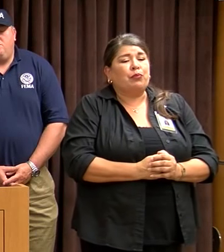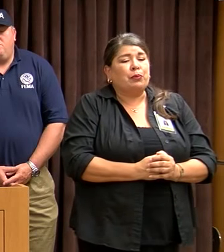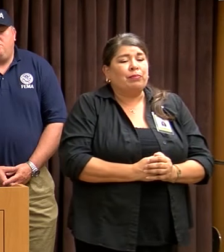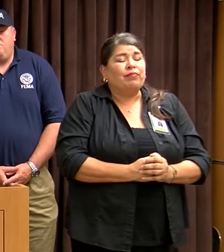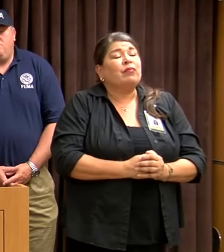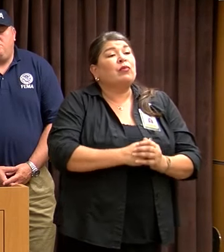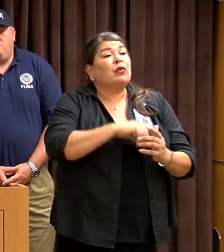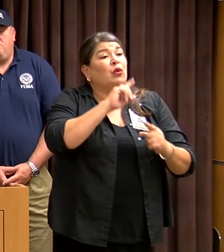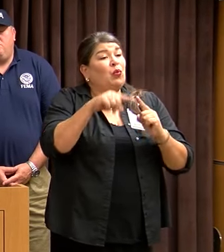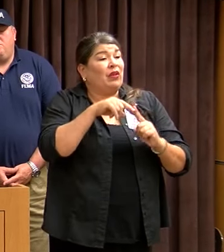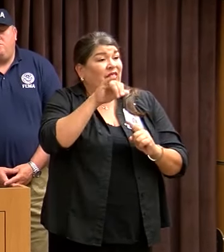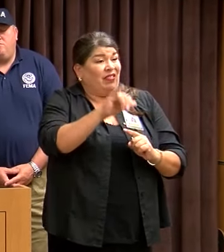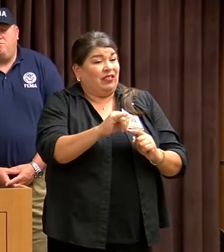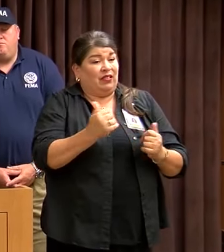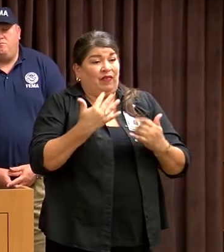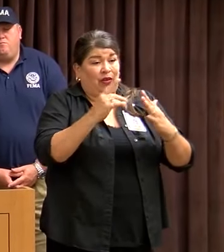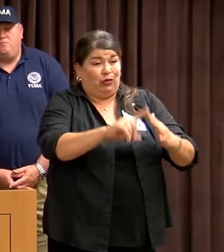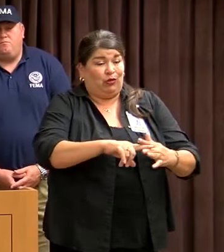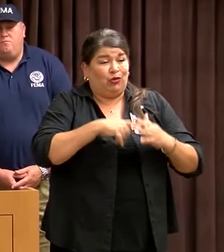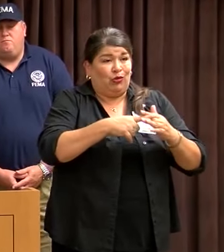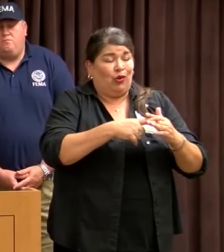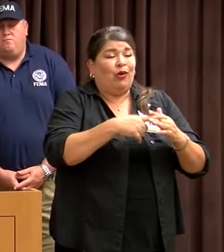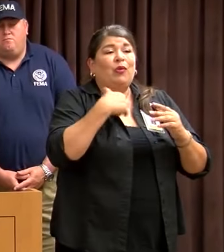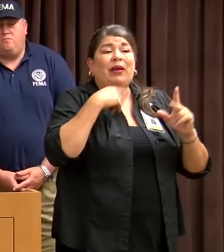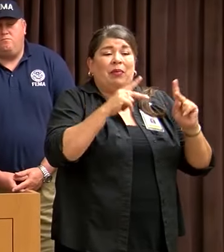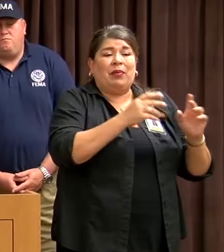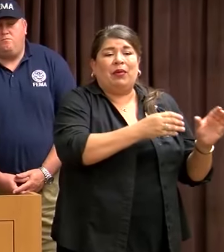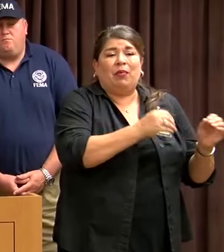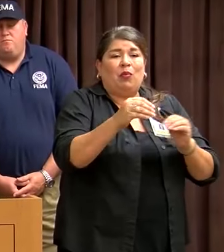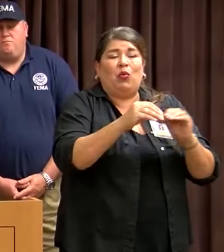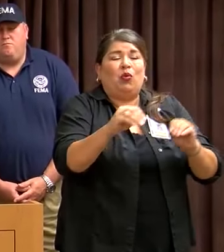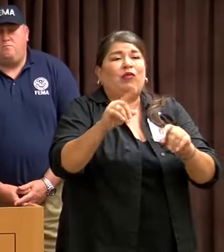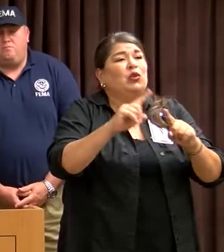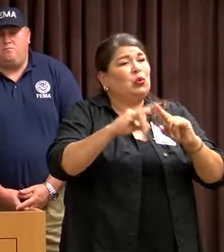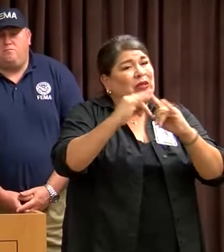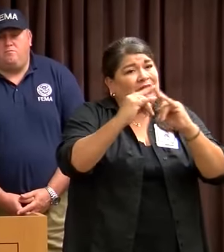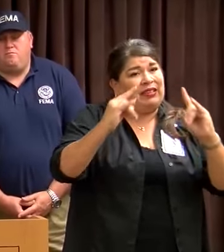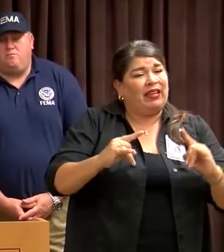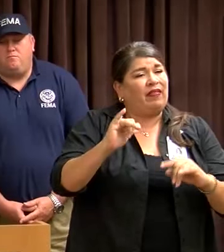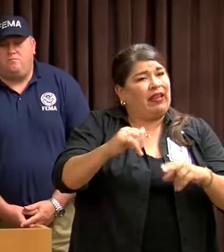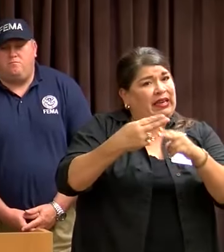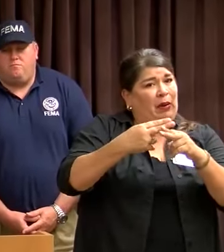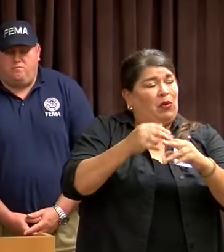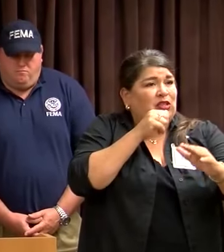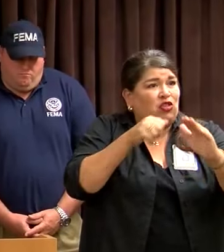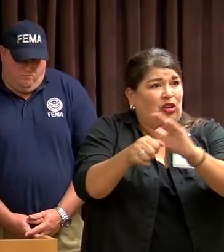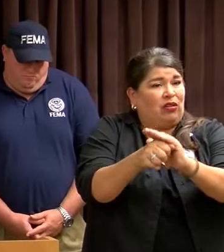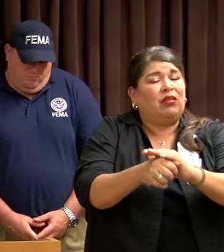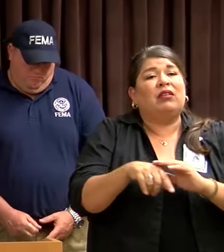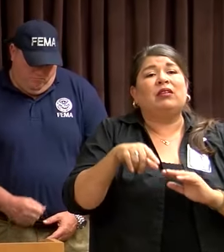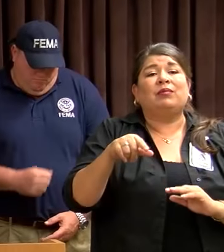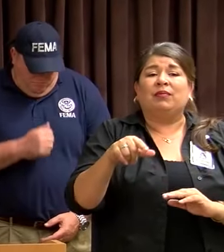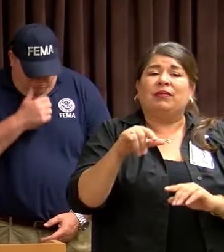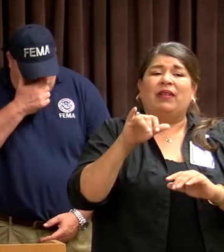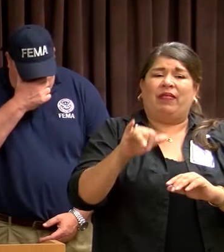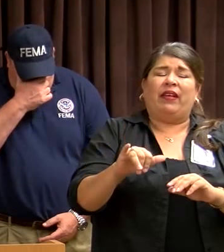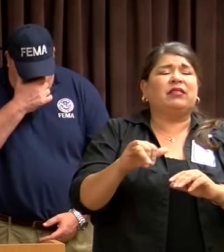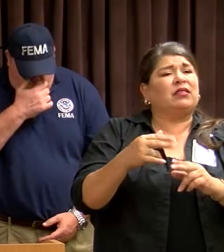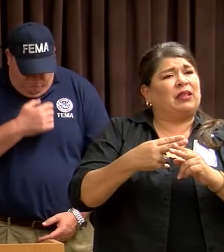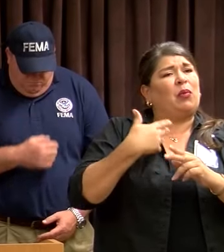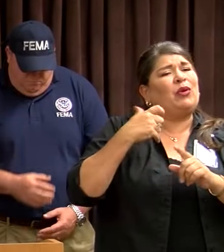we moved people into tents and temporary sheltering, you know, that's a progression. We need to get them out of those tents into more permanent